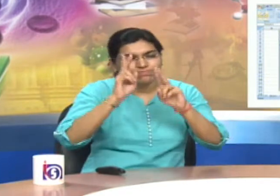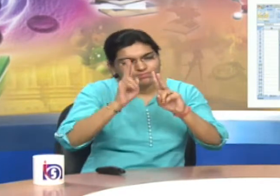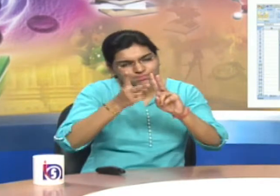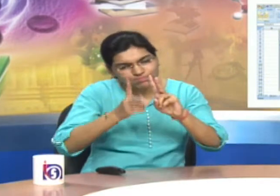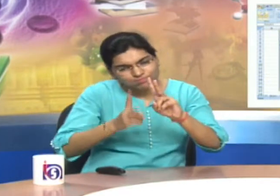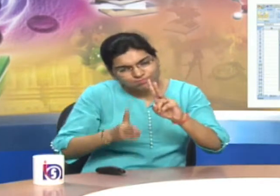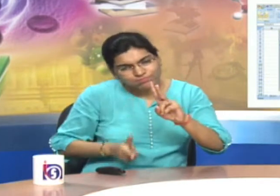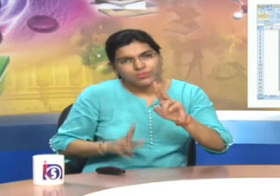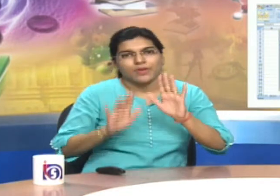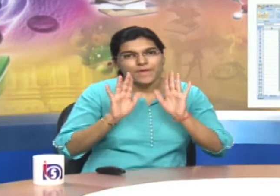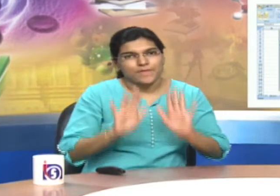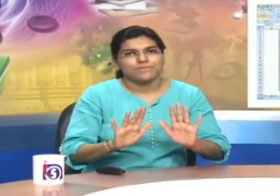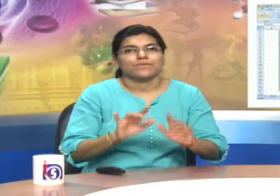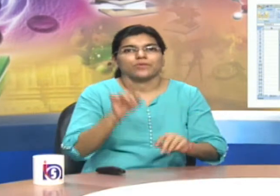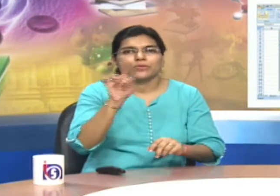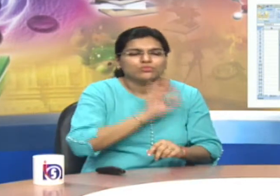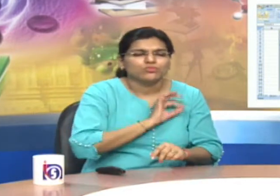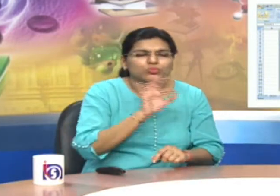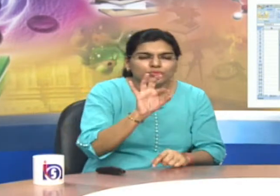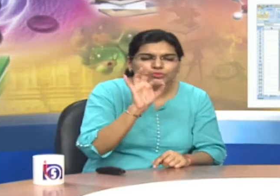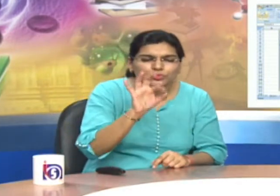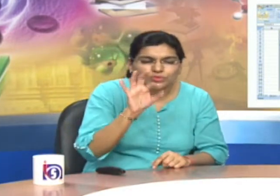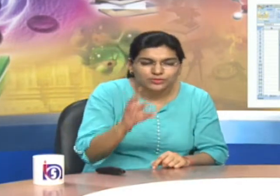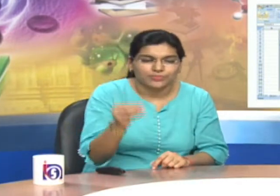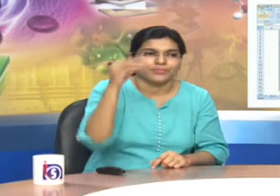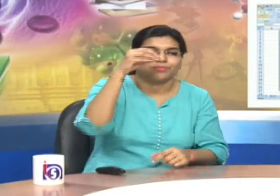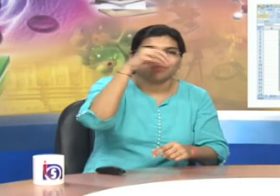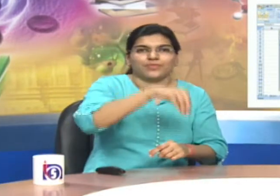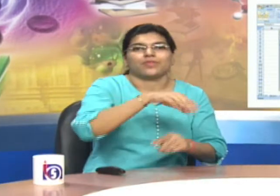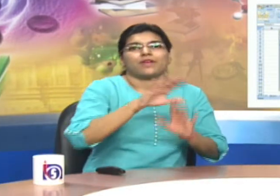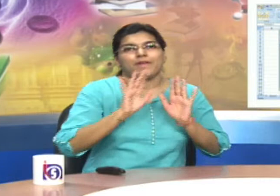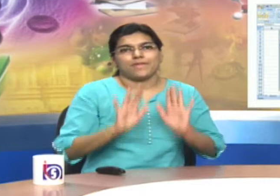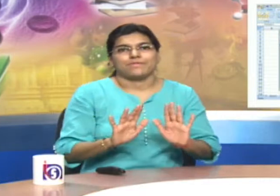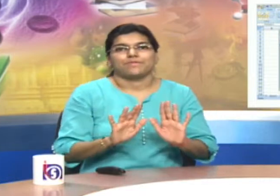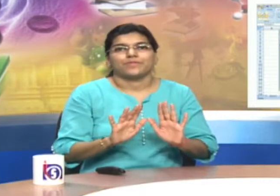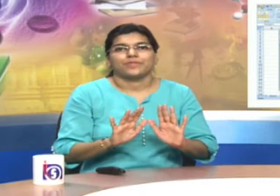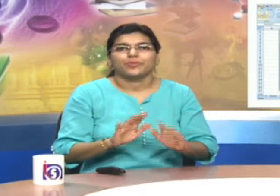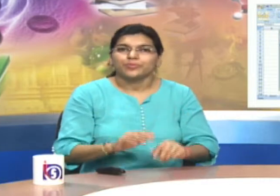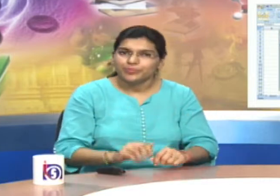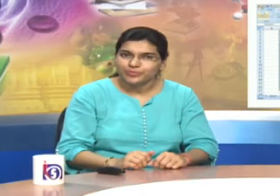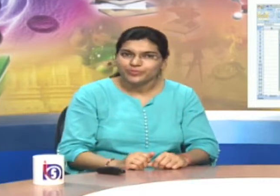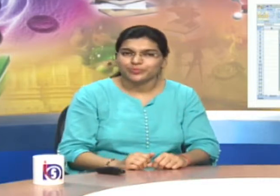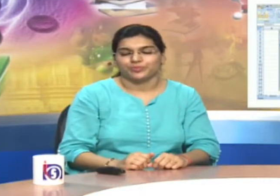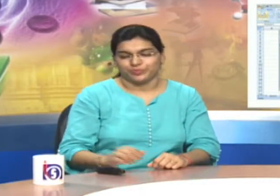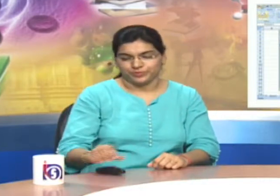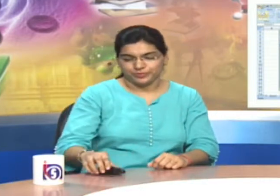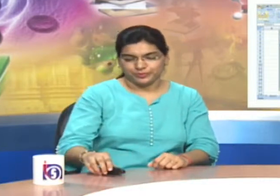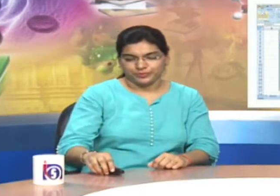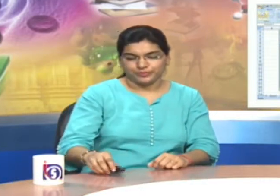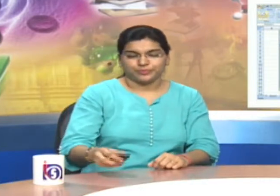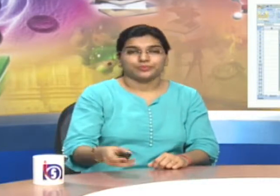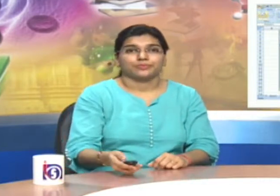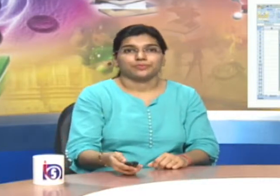internet connectivity, and then you can select many pictures. You will have more options of